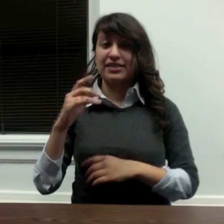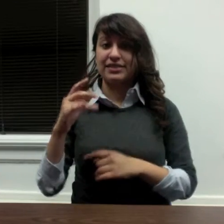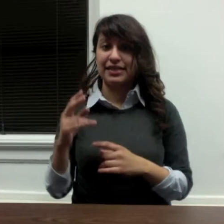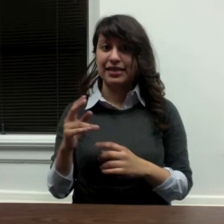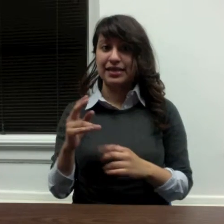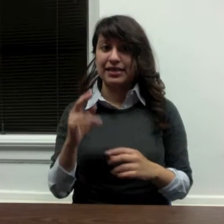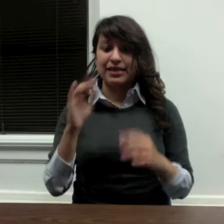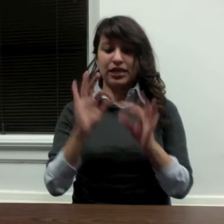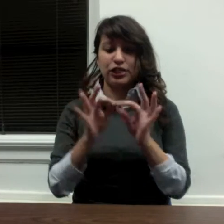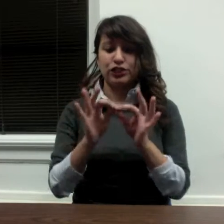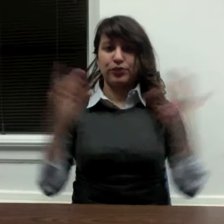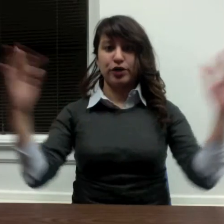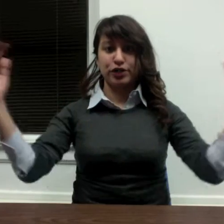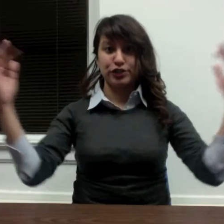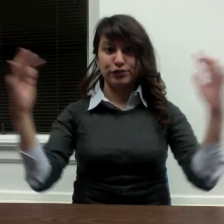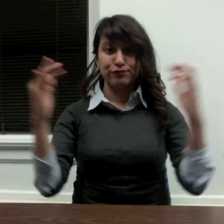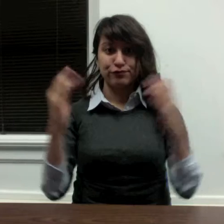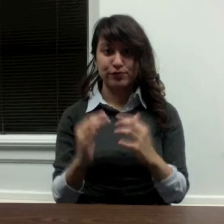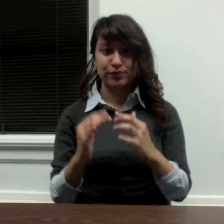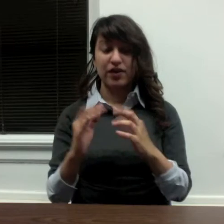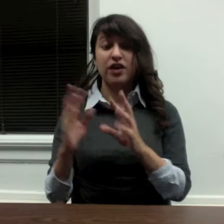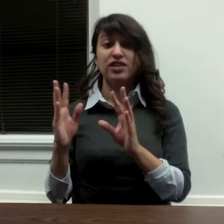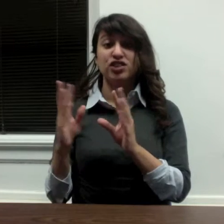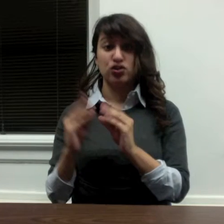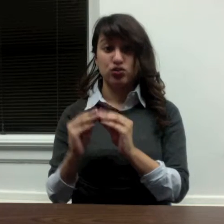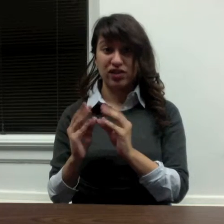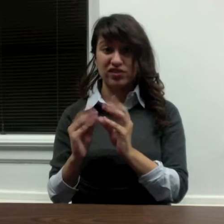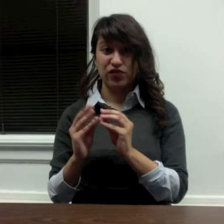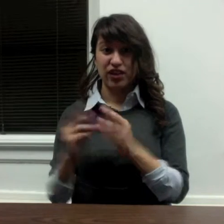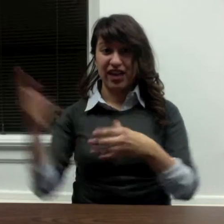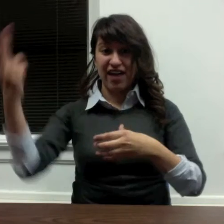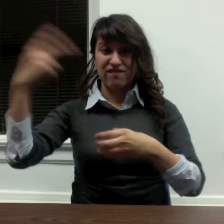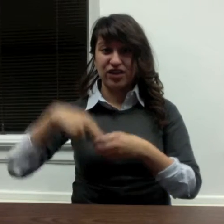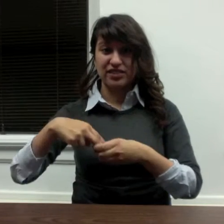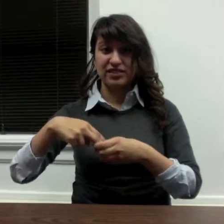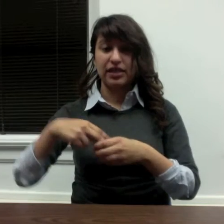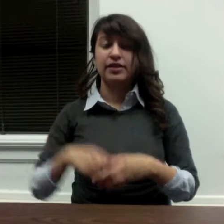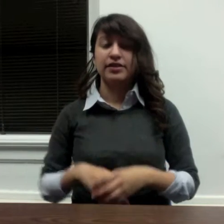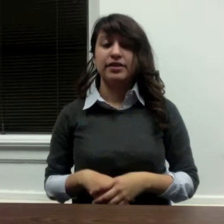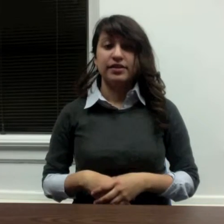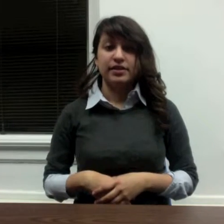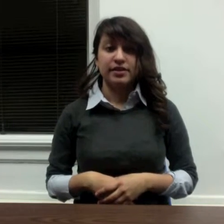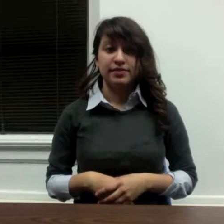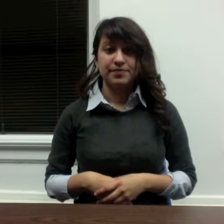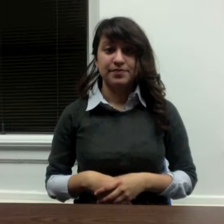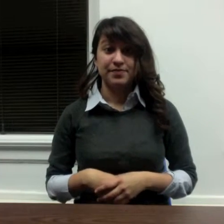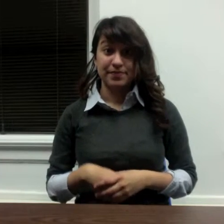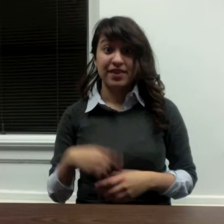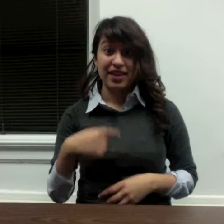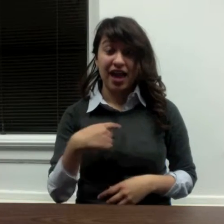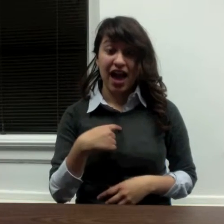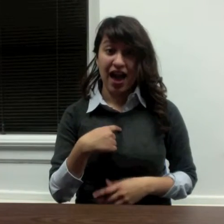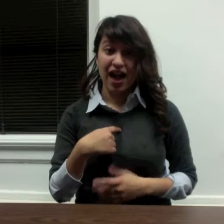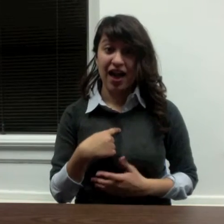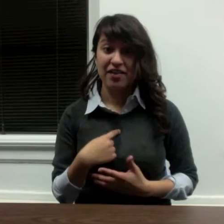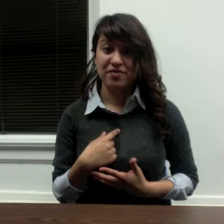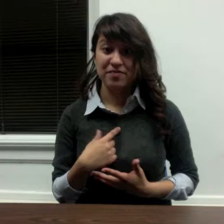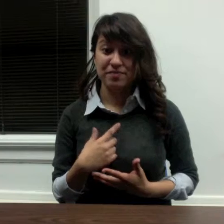conference. I have been fortunate enough to be selected as one of